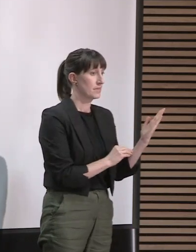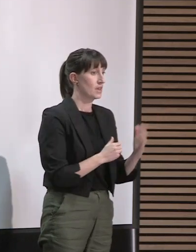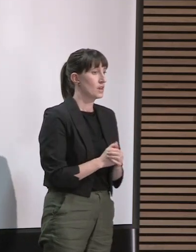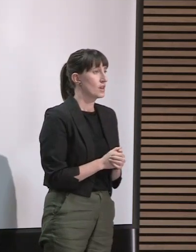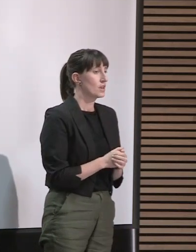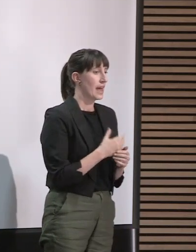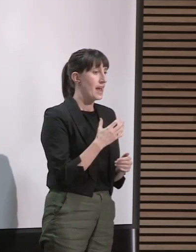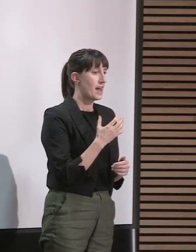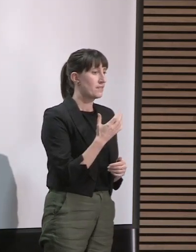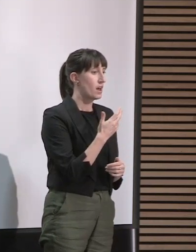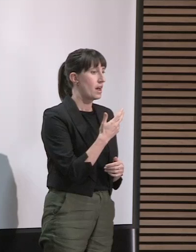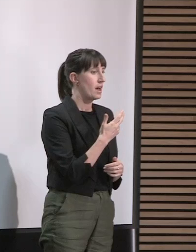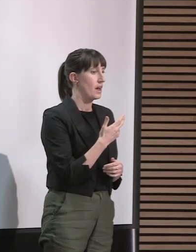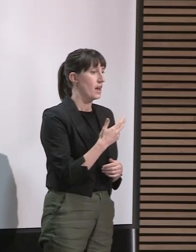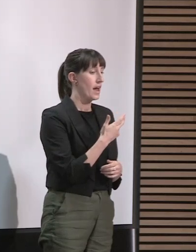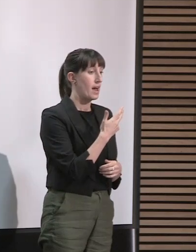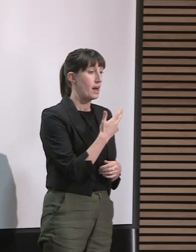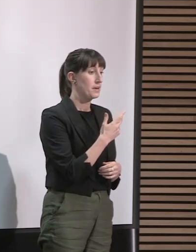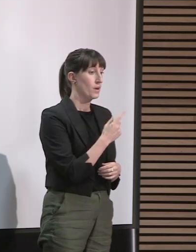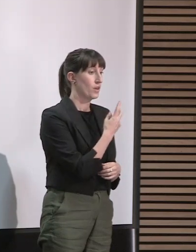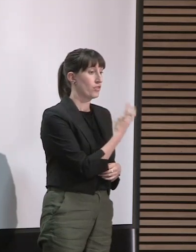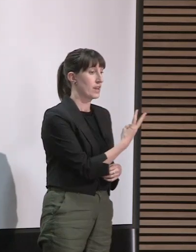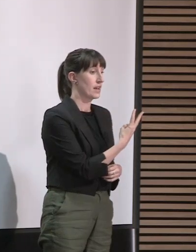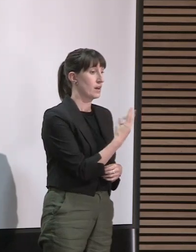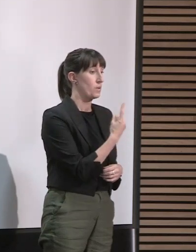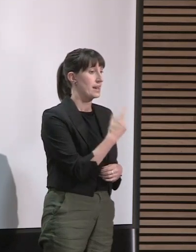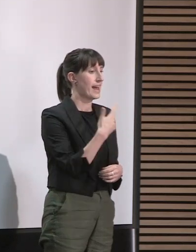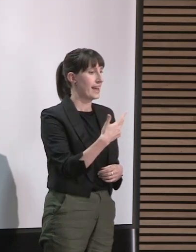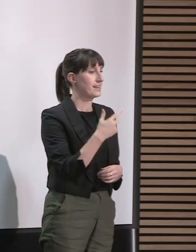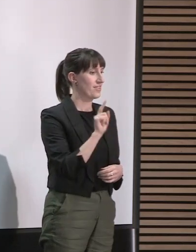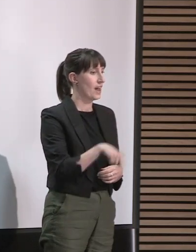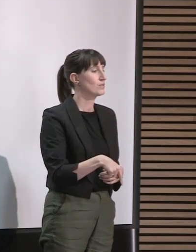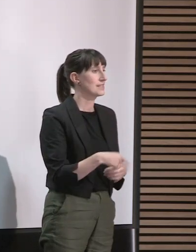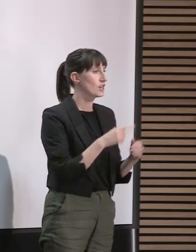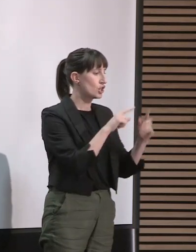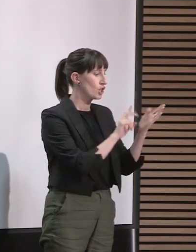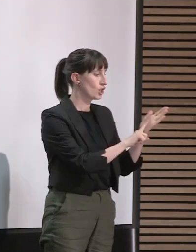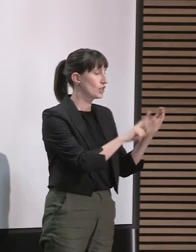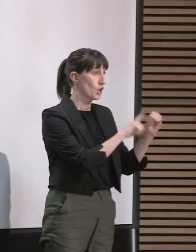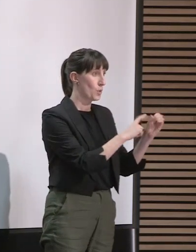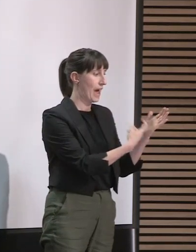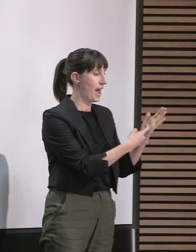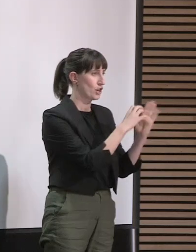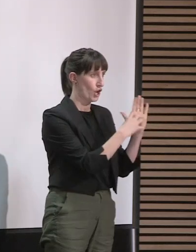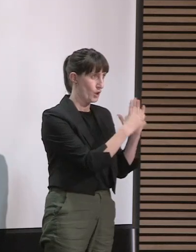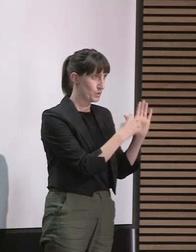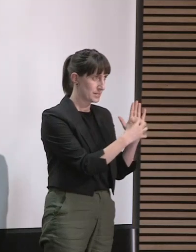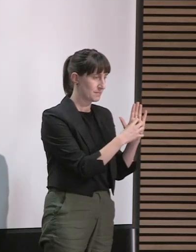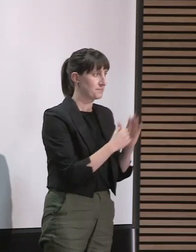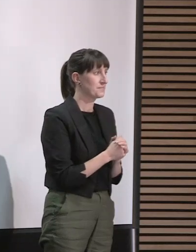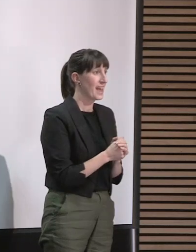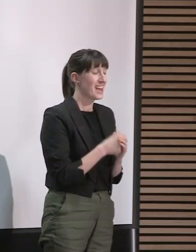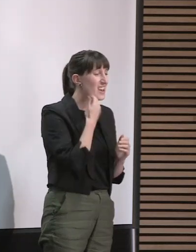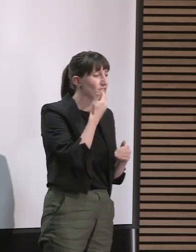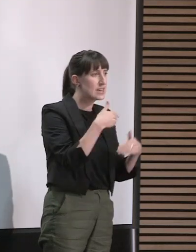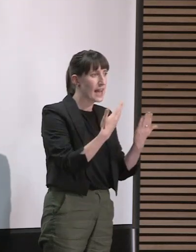318,278 QR codes that have been created, and the number of these being created on a daily basis has dropped right away, reflecting the fact that